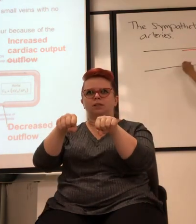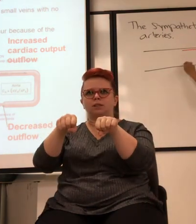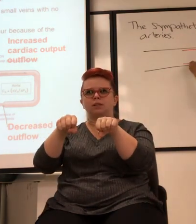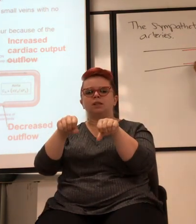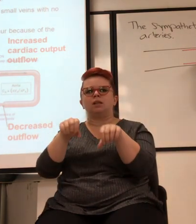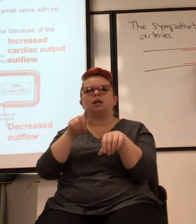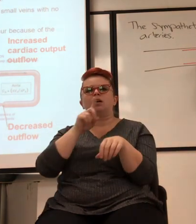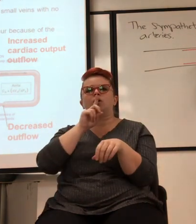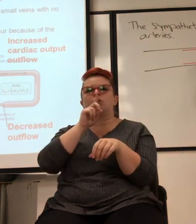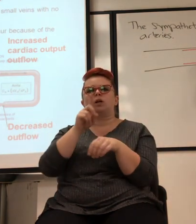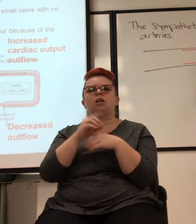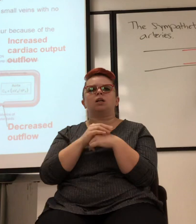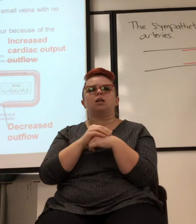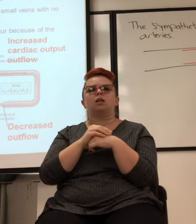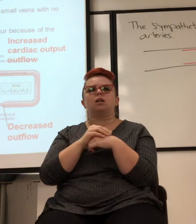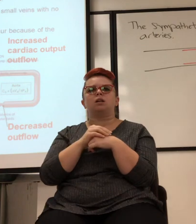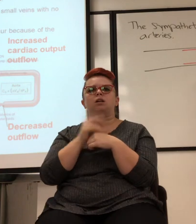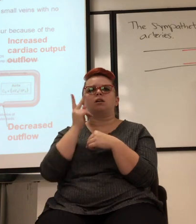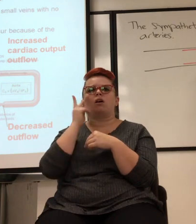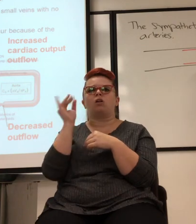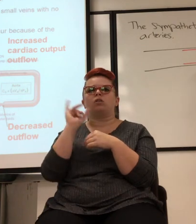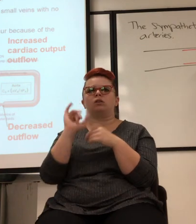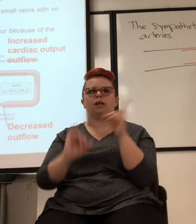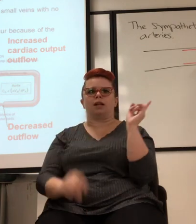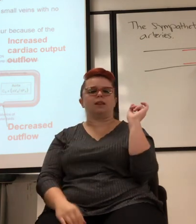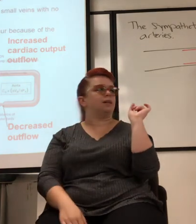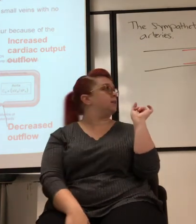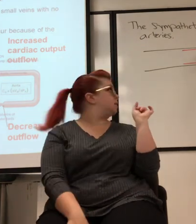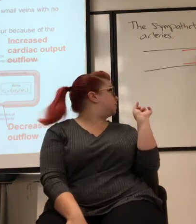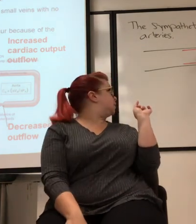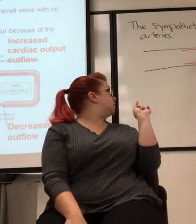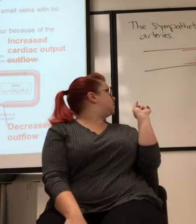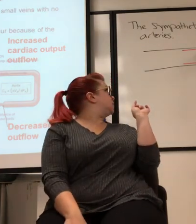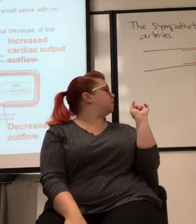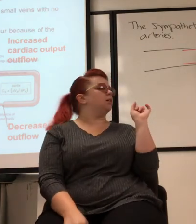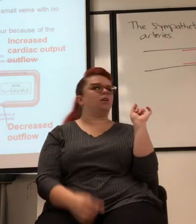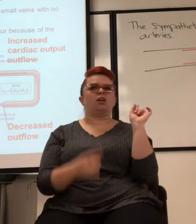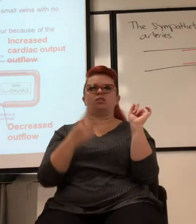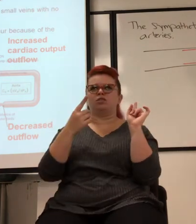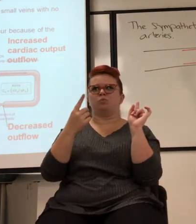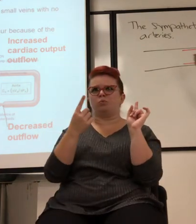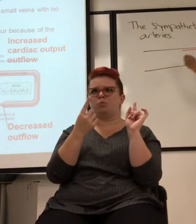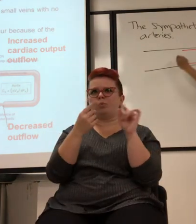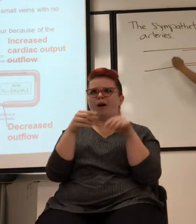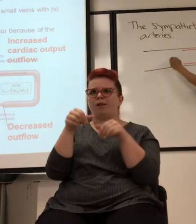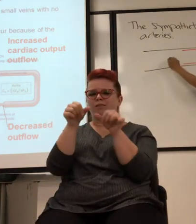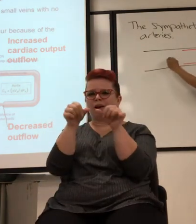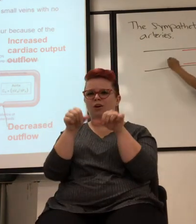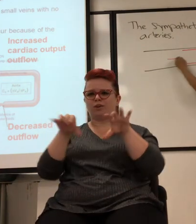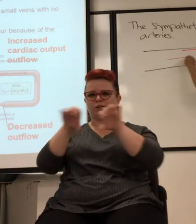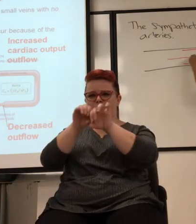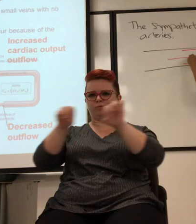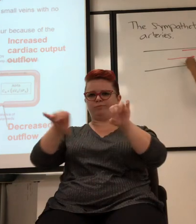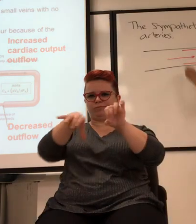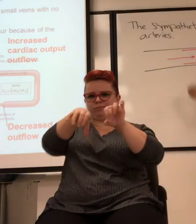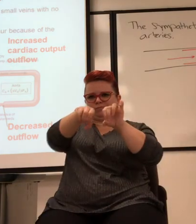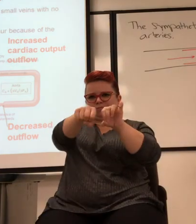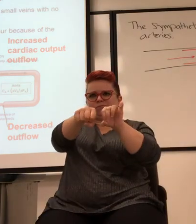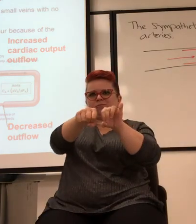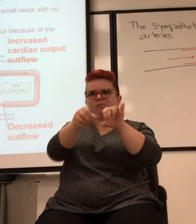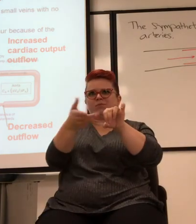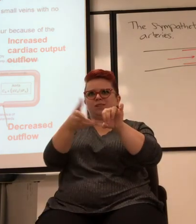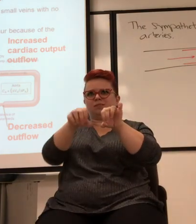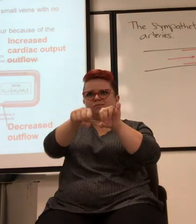more or less like that. You kind of constrict at one location. Say blood is trying to flow this way.